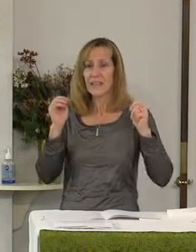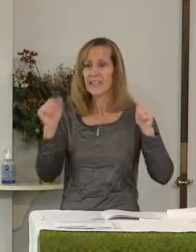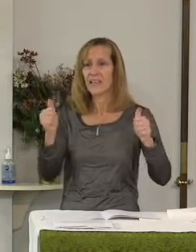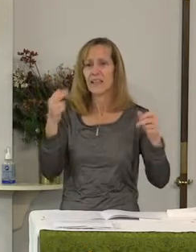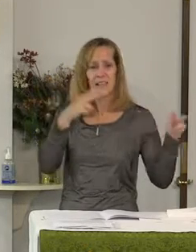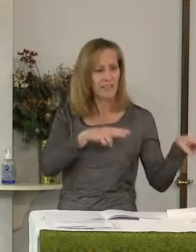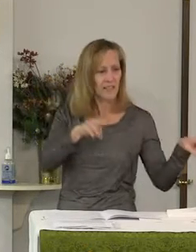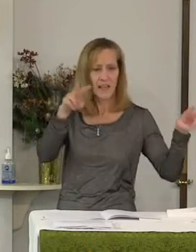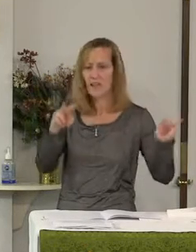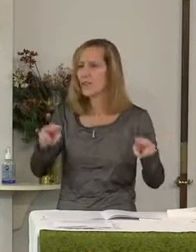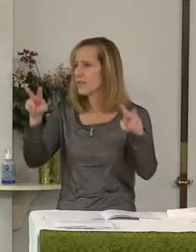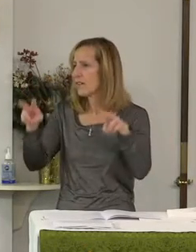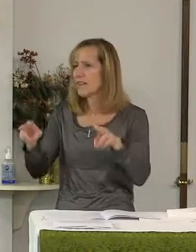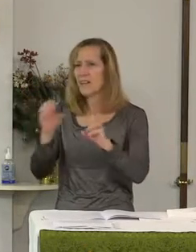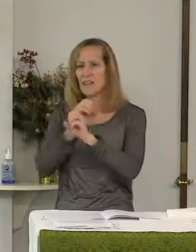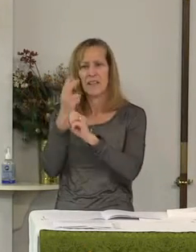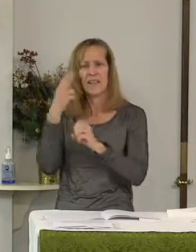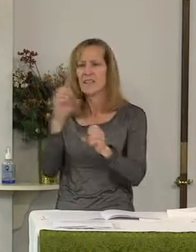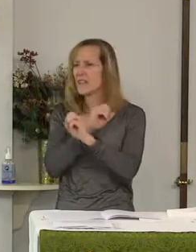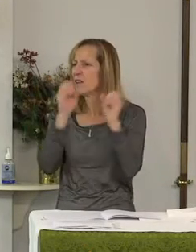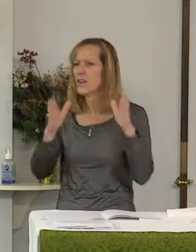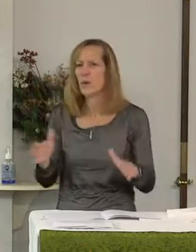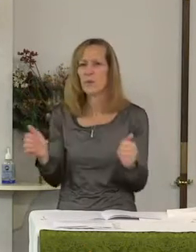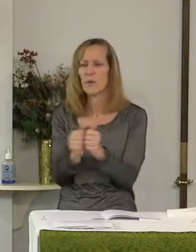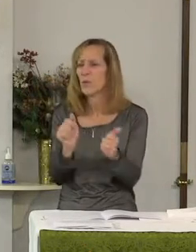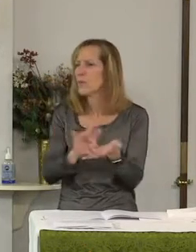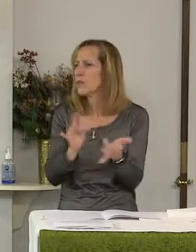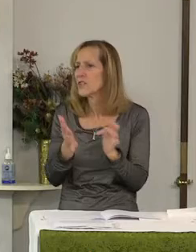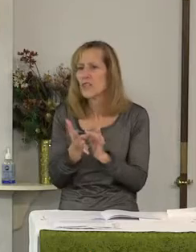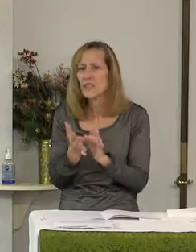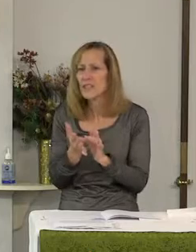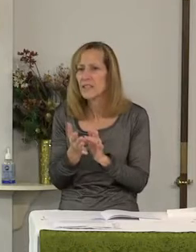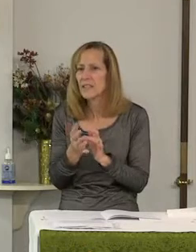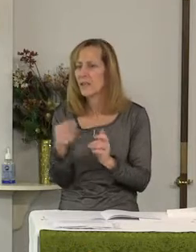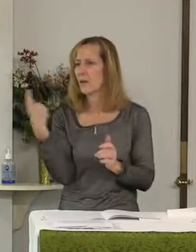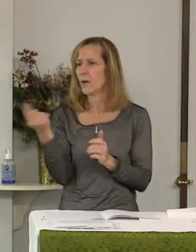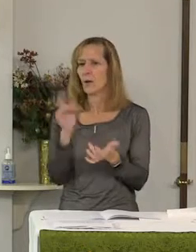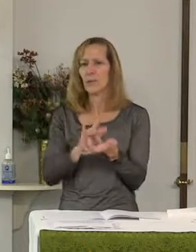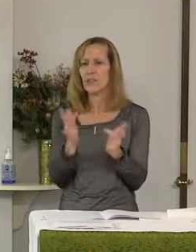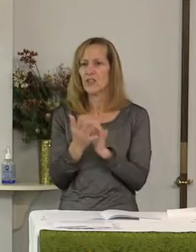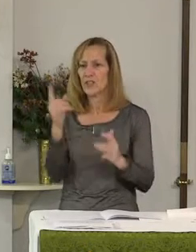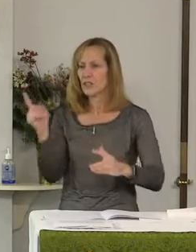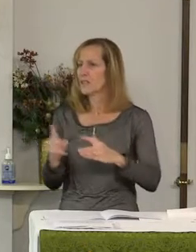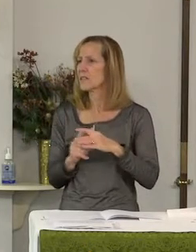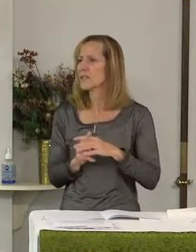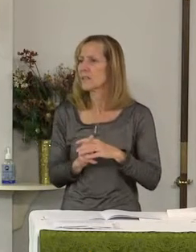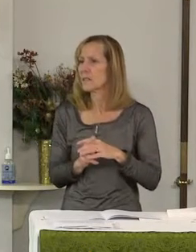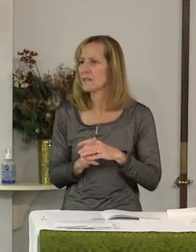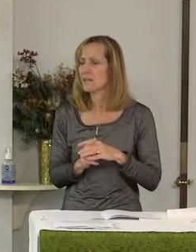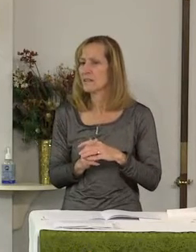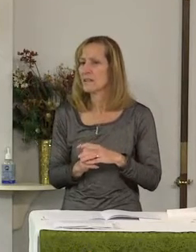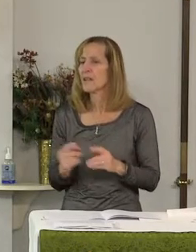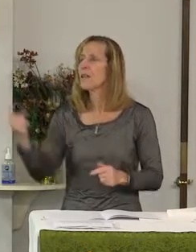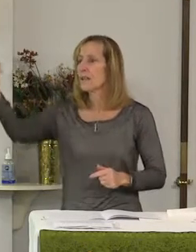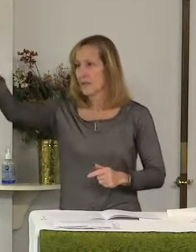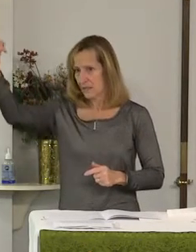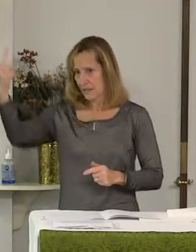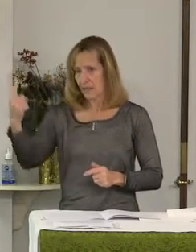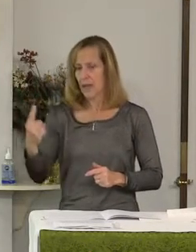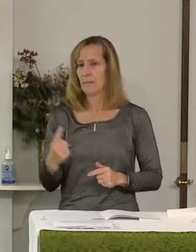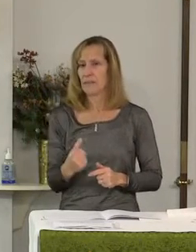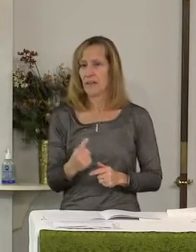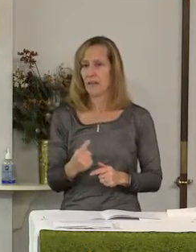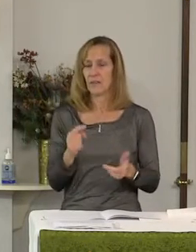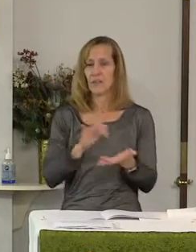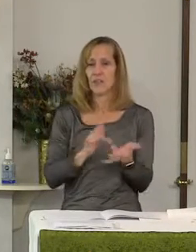they looked around, they saw no one with him anymore, but only Jesus. As they were coming down the mountain,